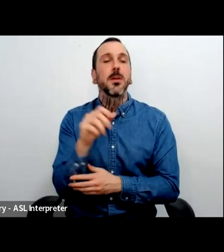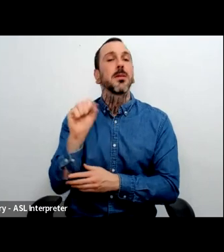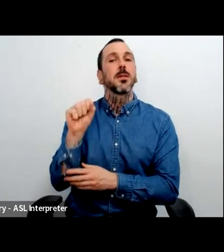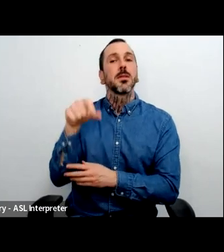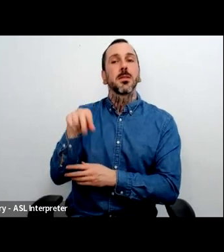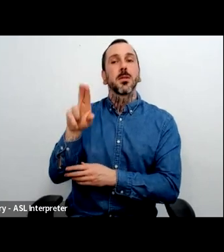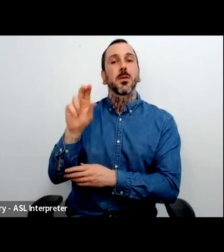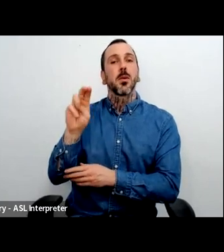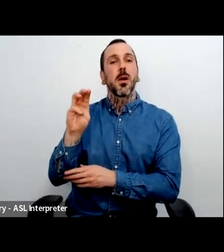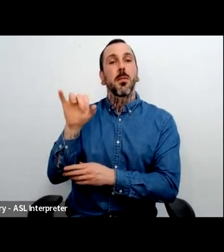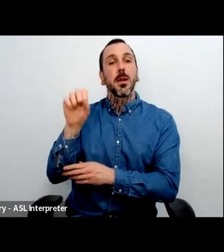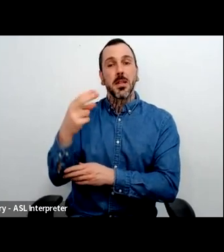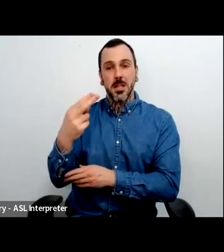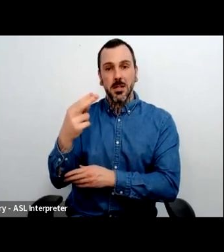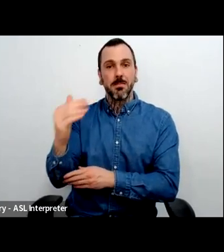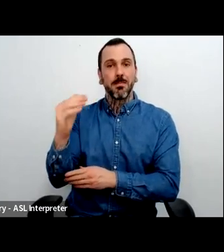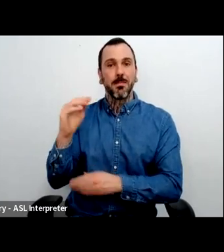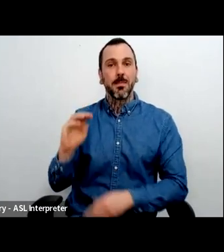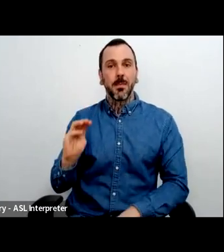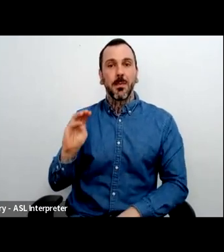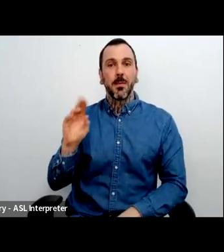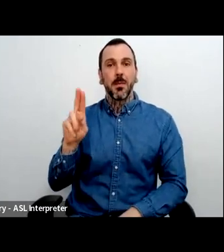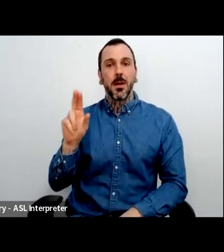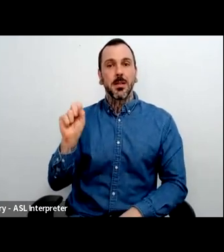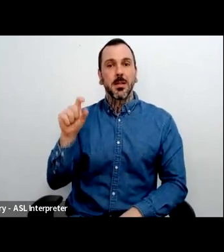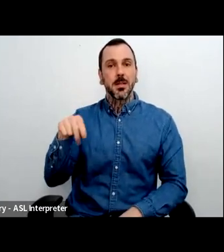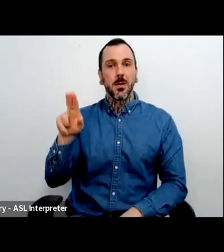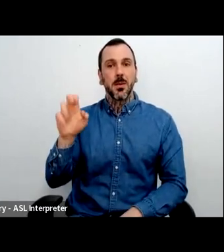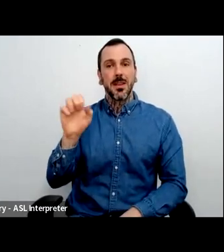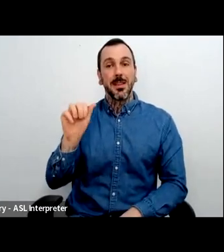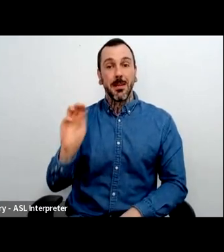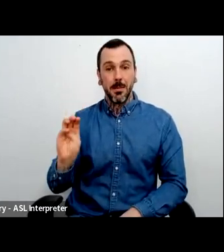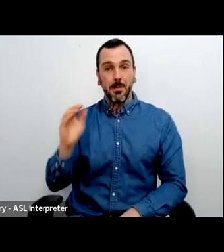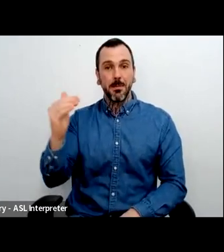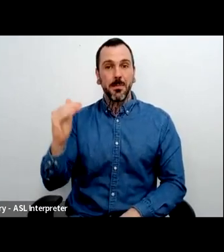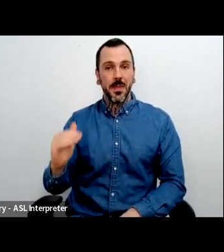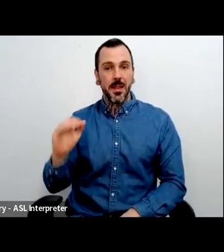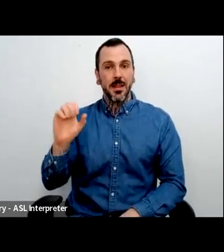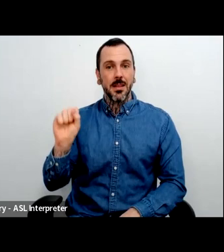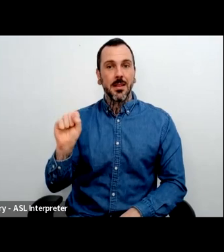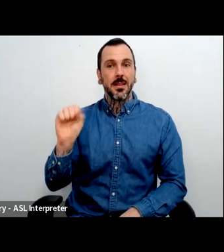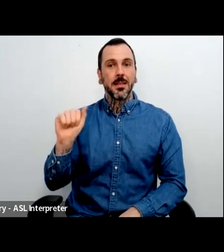Squamish, the Musqueam, and the Tsleil-Waututh First Nations.